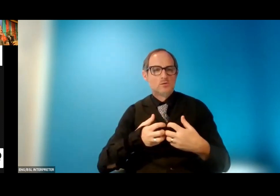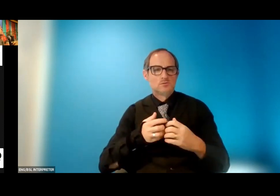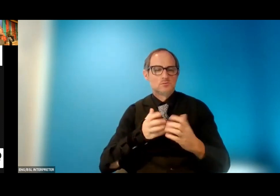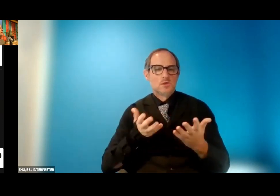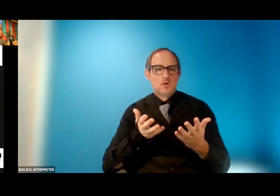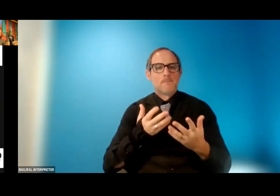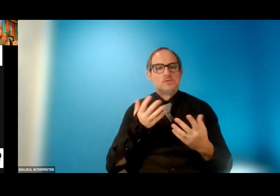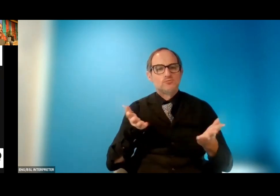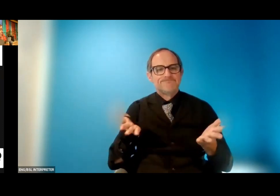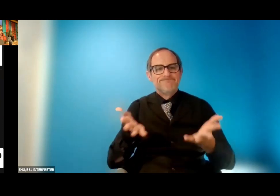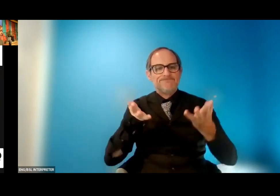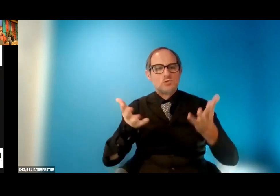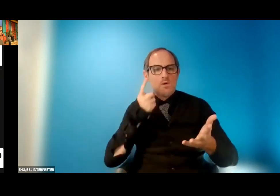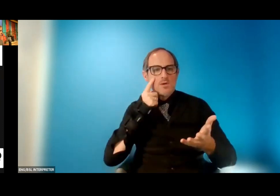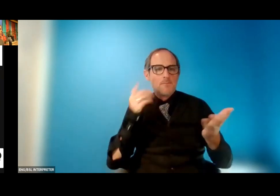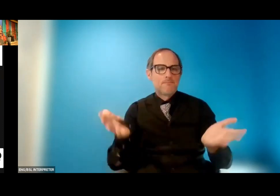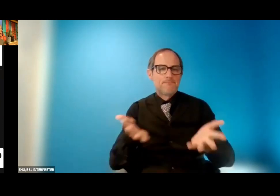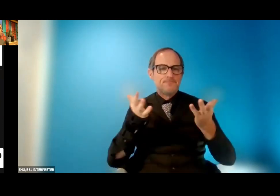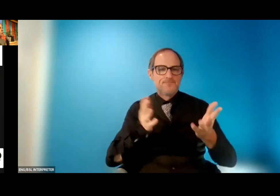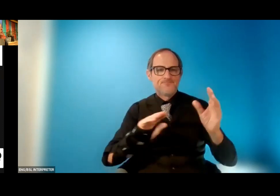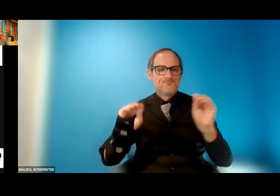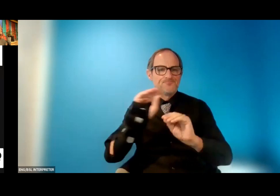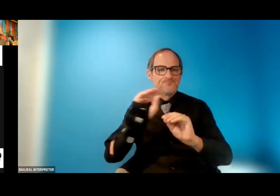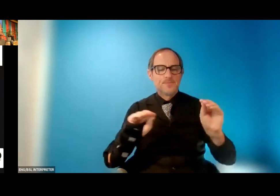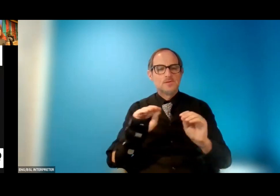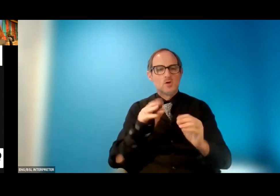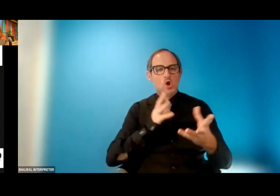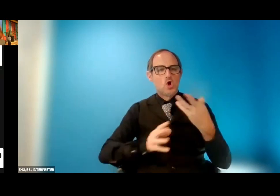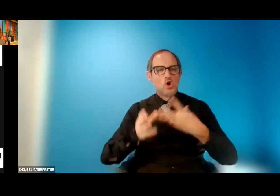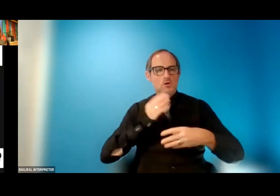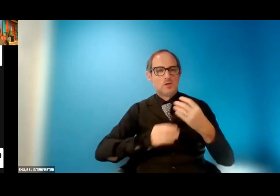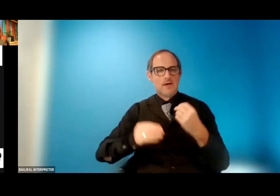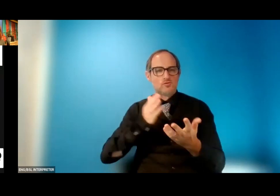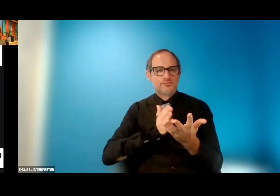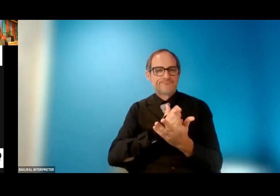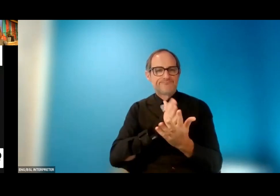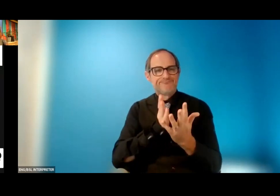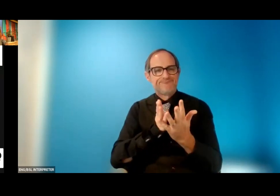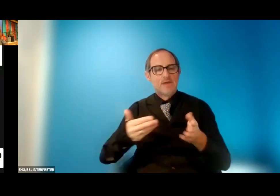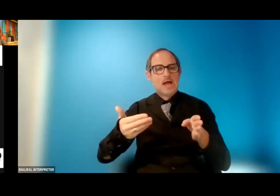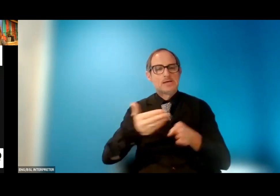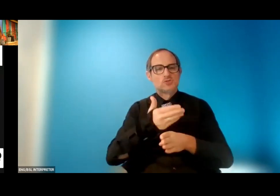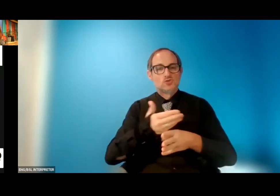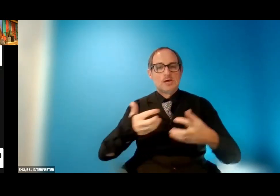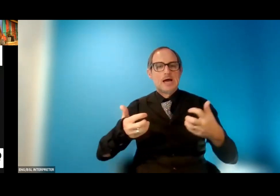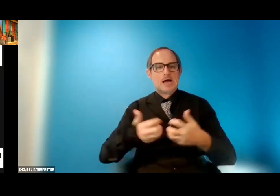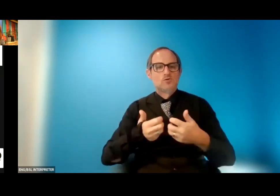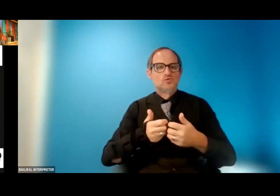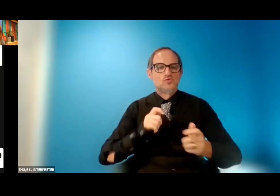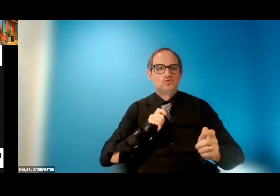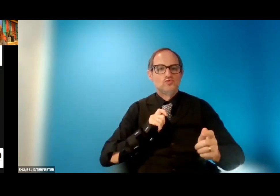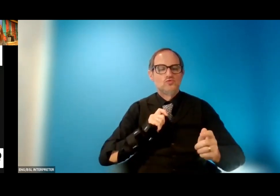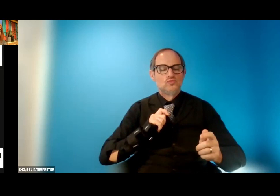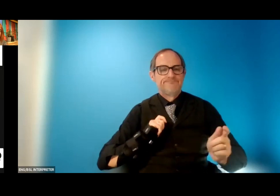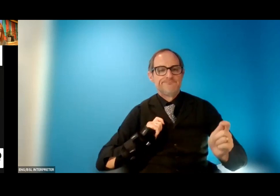of experiment and play with these concepts and to learn from the various case studies of action of how they can actually be turned into